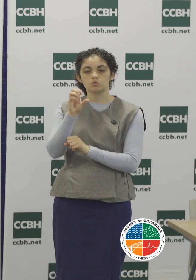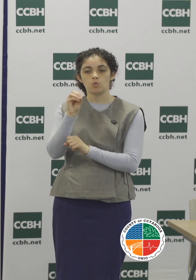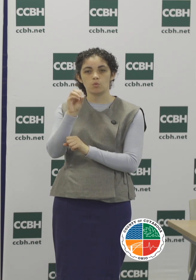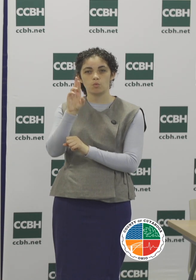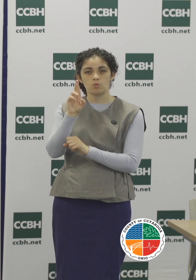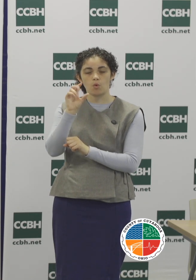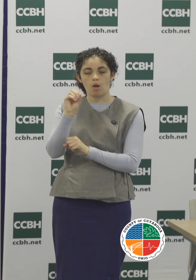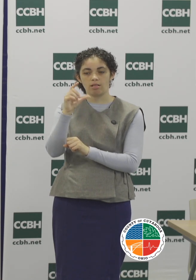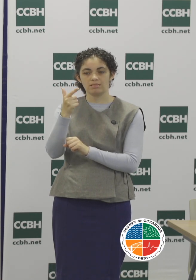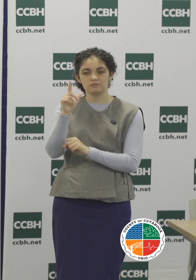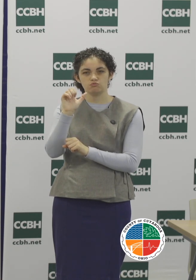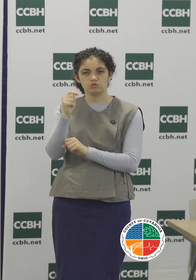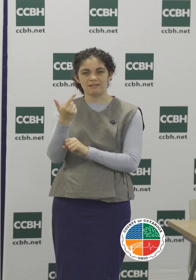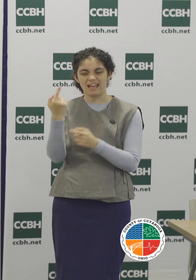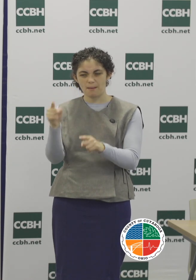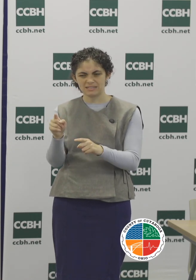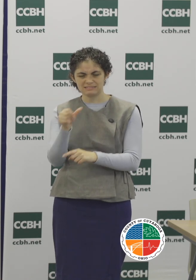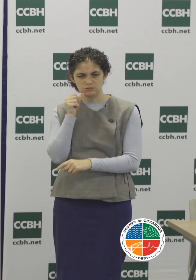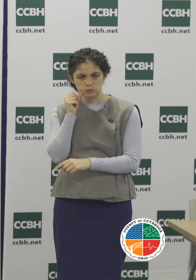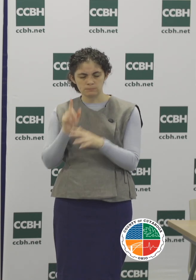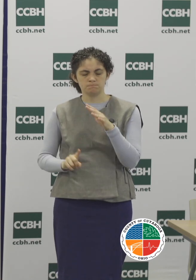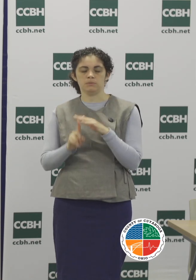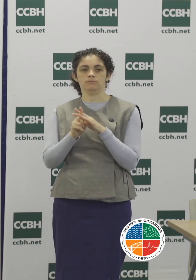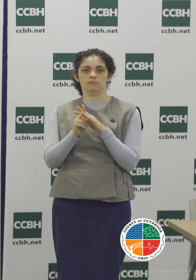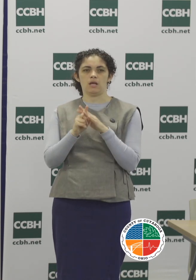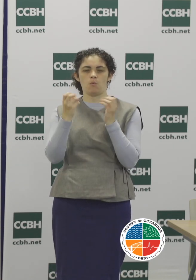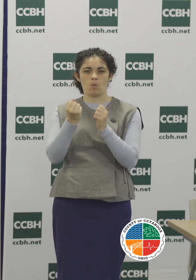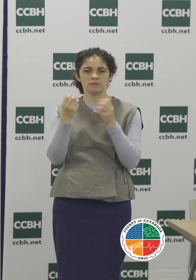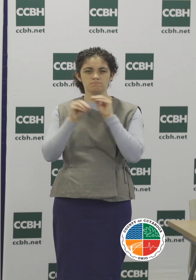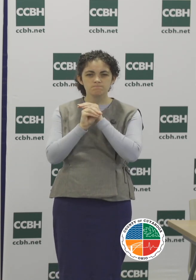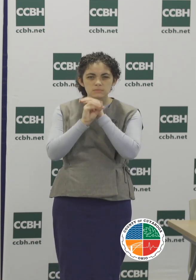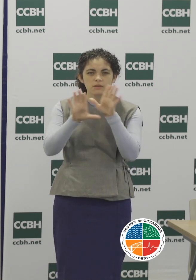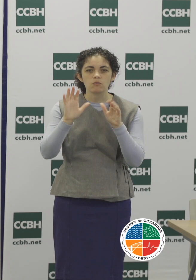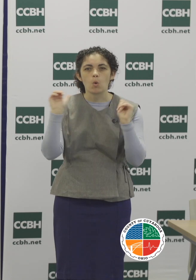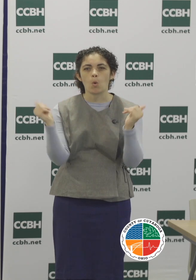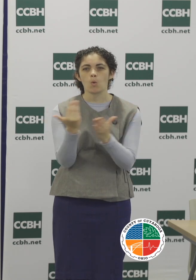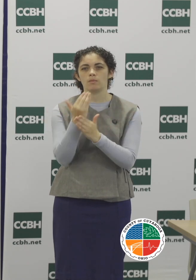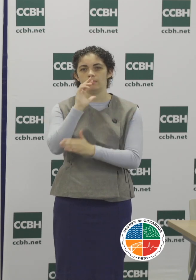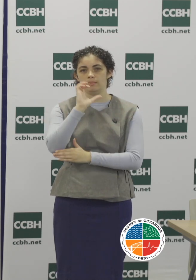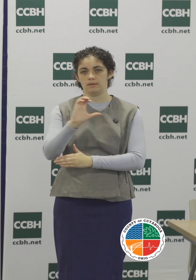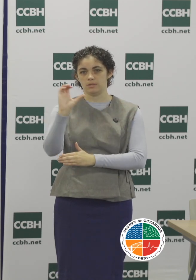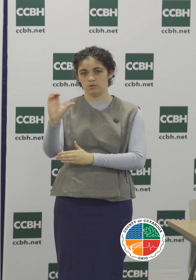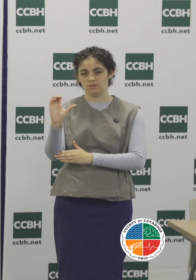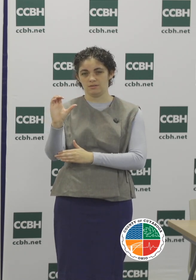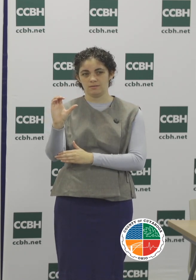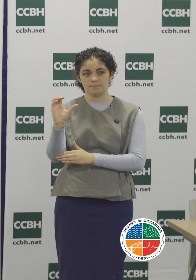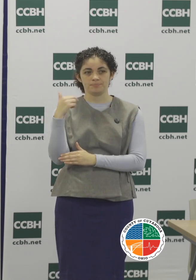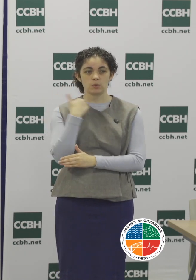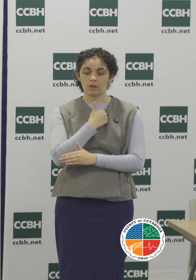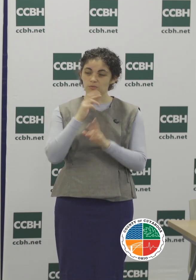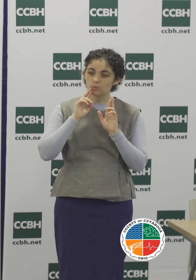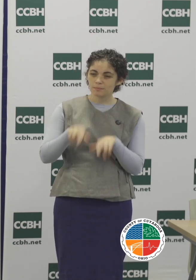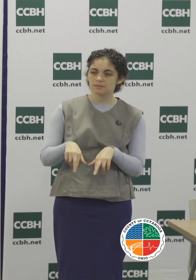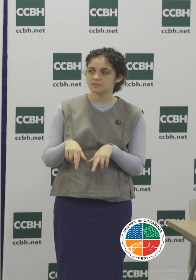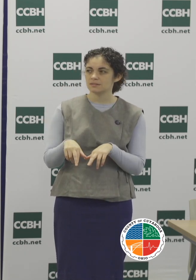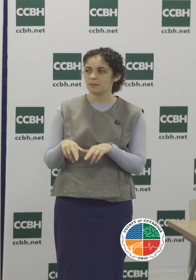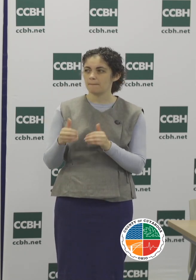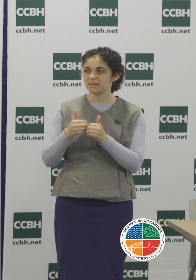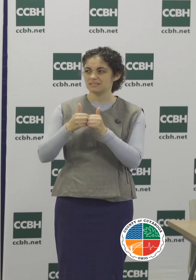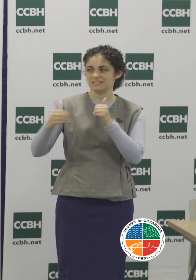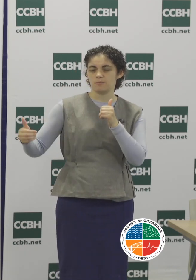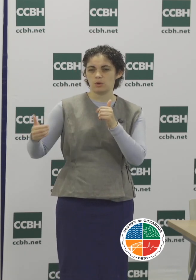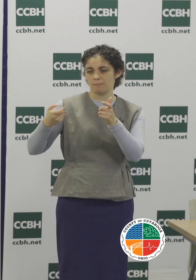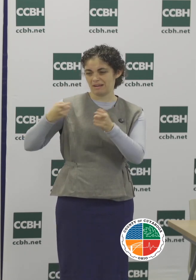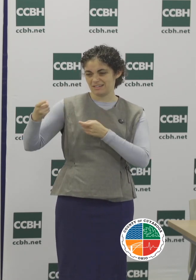That came up yesterday, and I wanted to make sure that I made that clear for the community, that We are getting those reports, but those are